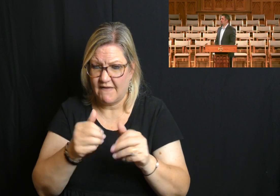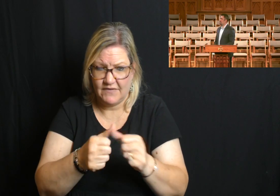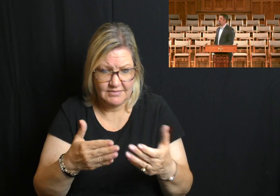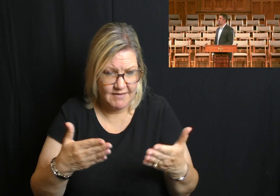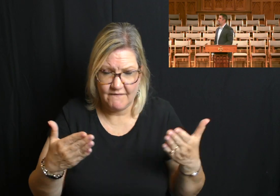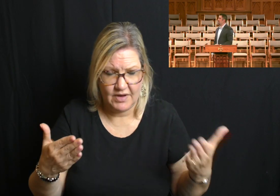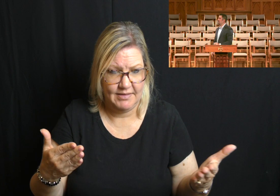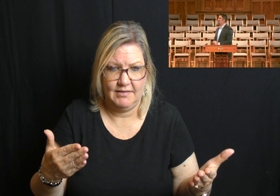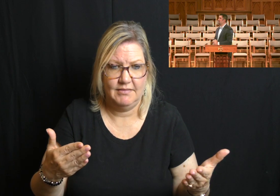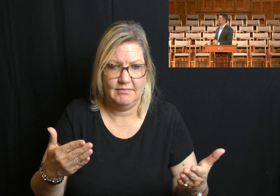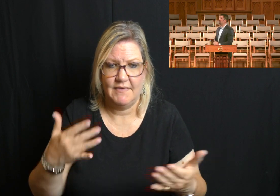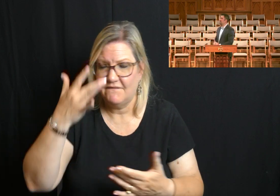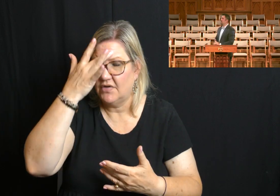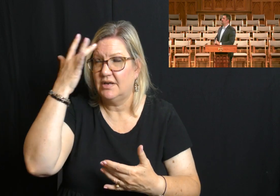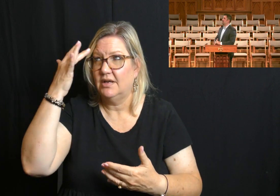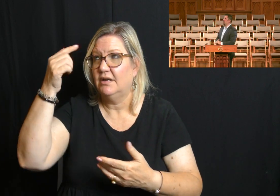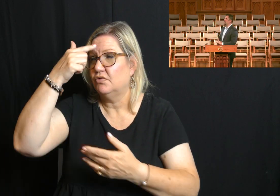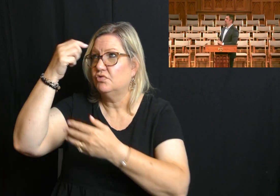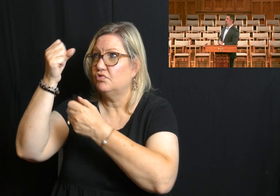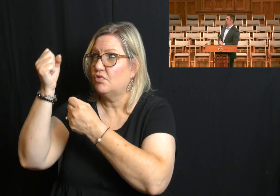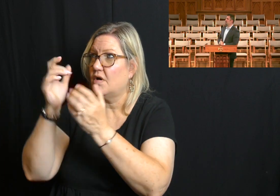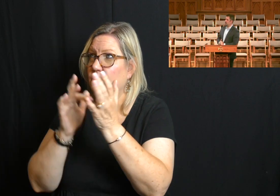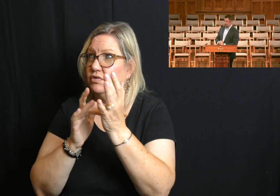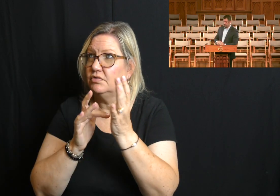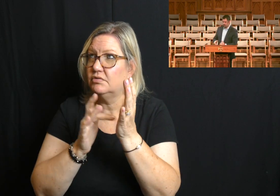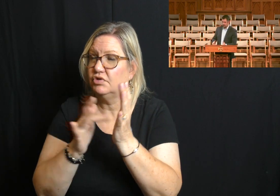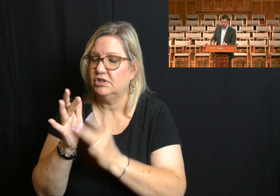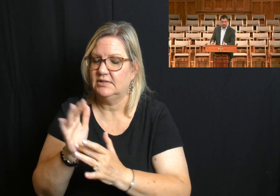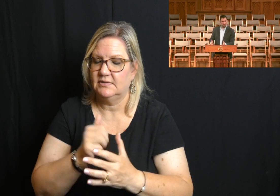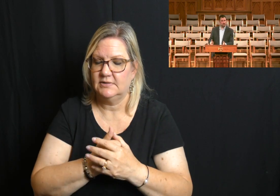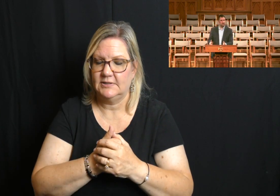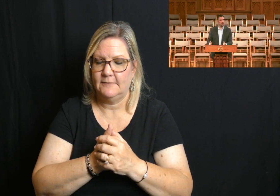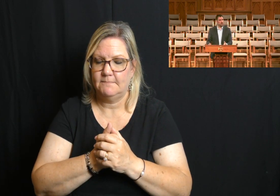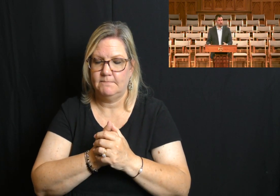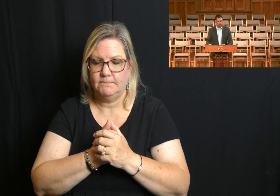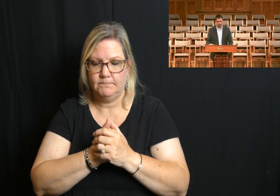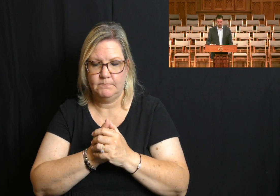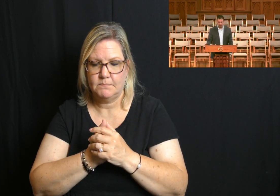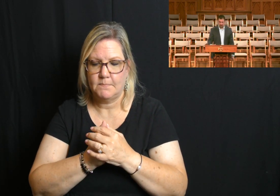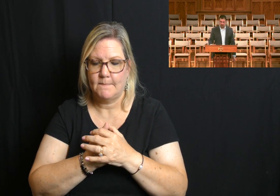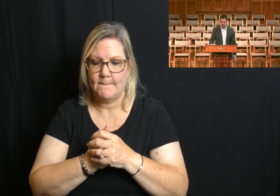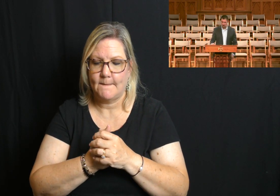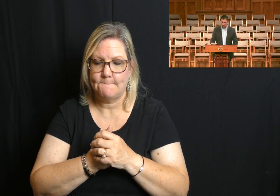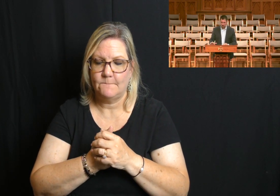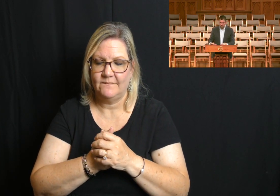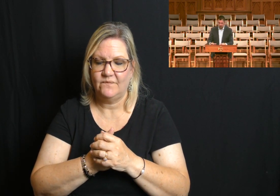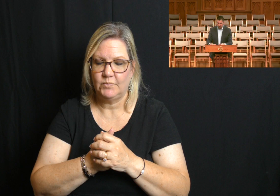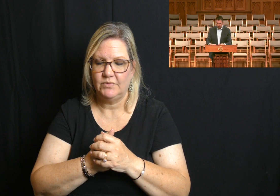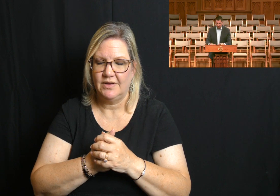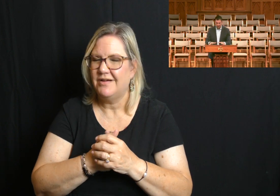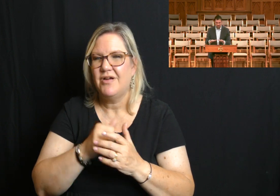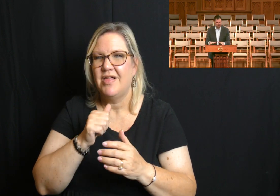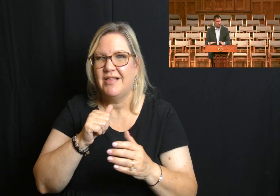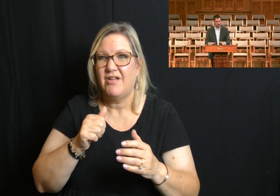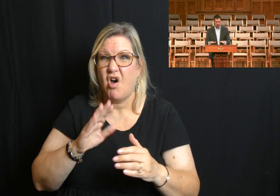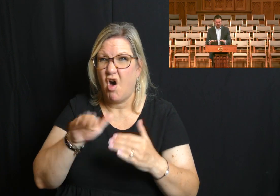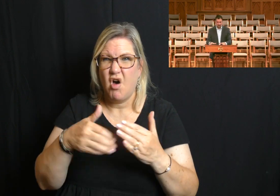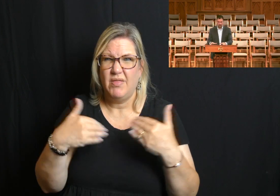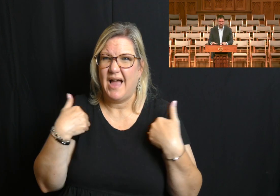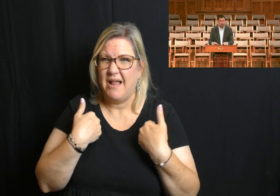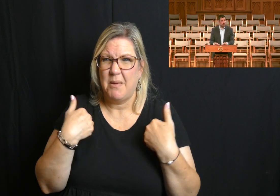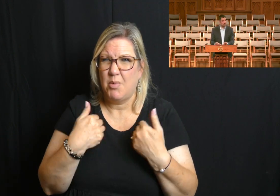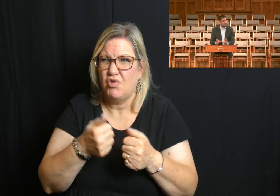This gift was not a gift of love. This was a gift of fear. It was a gift of fear. The most of us have